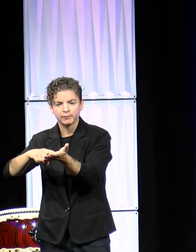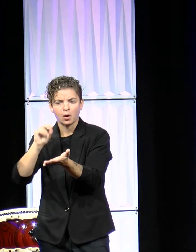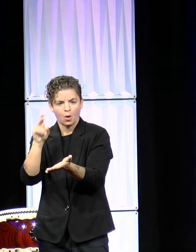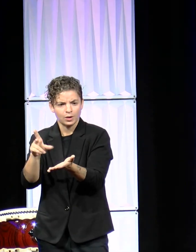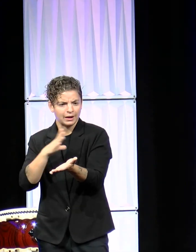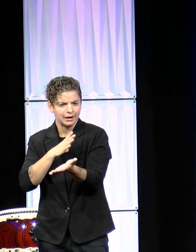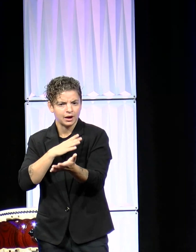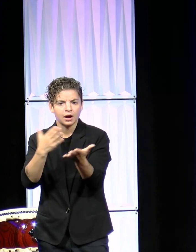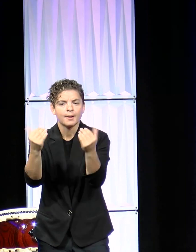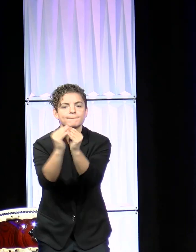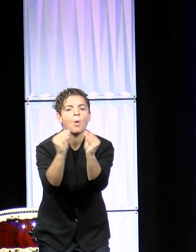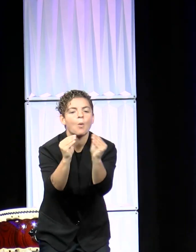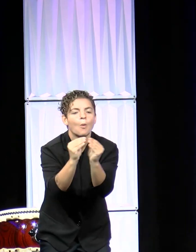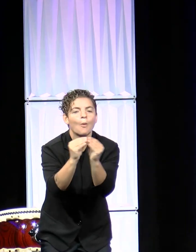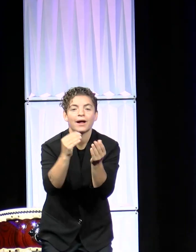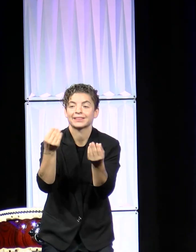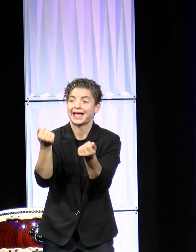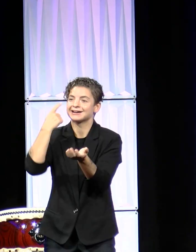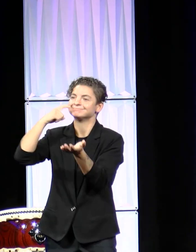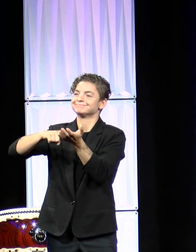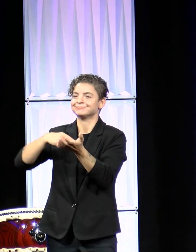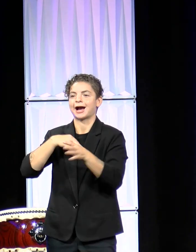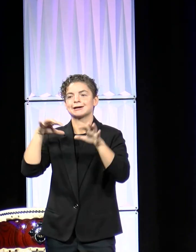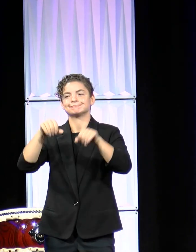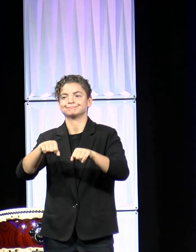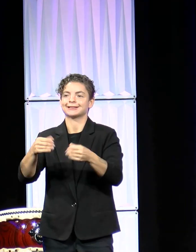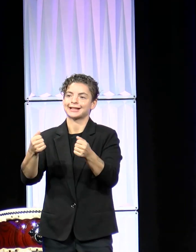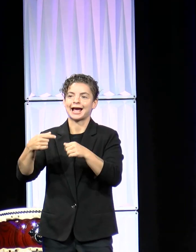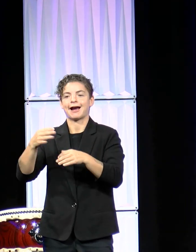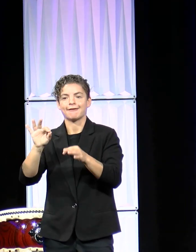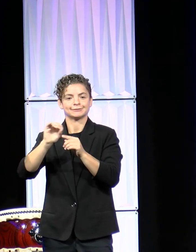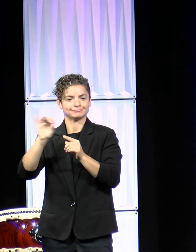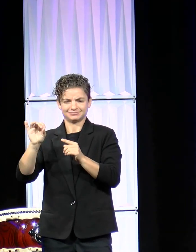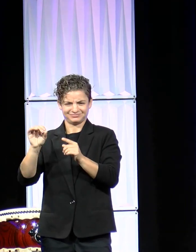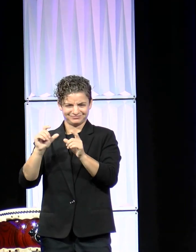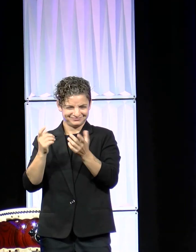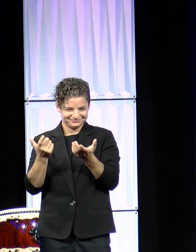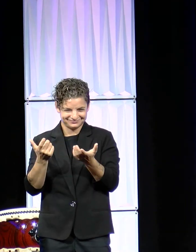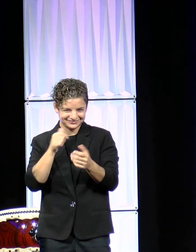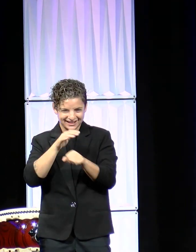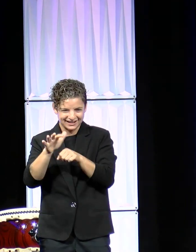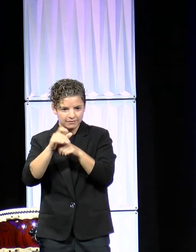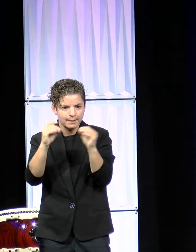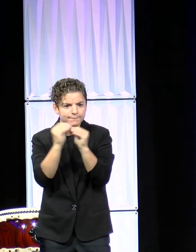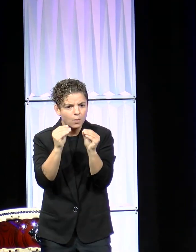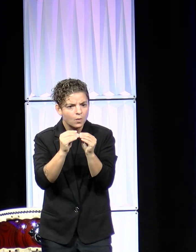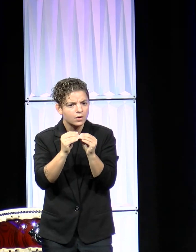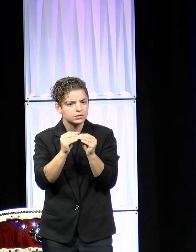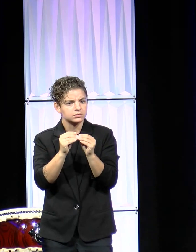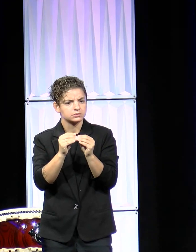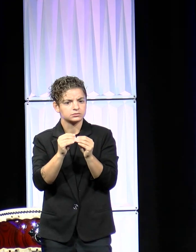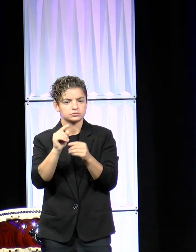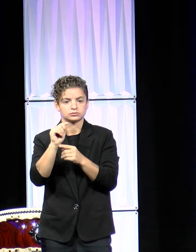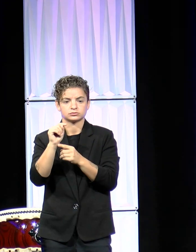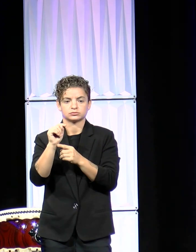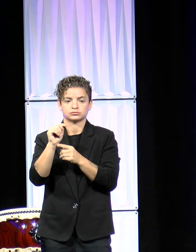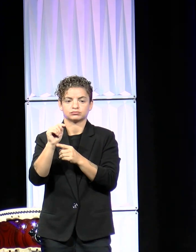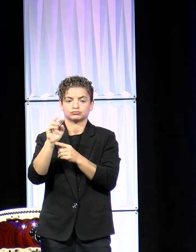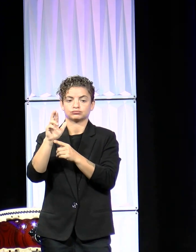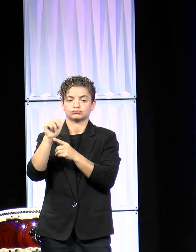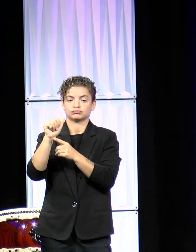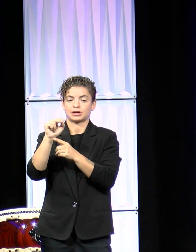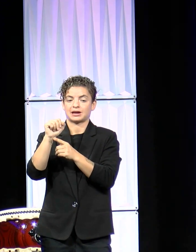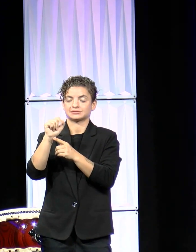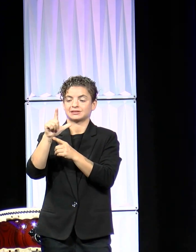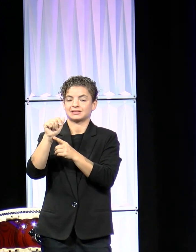That when we talk about translational justice, it starts with the acknowledgement. It